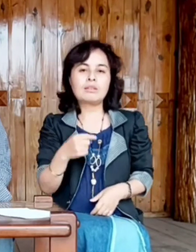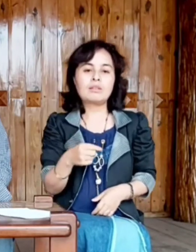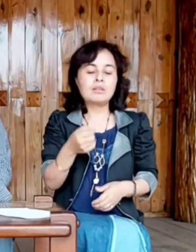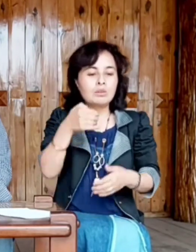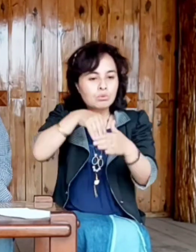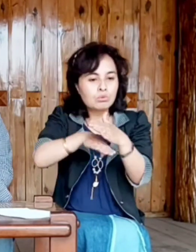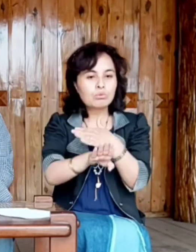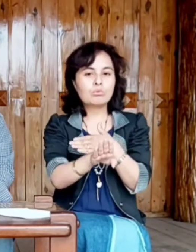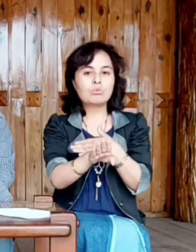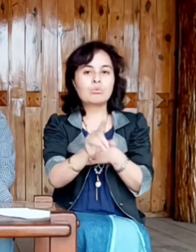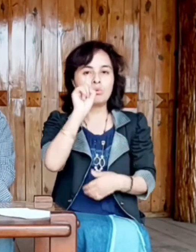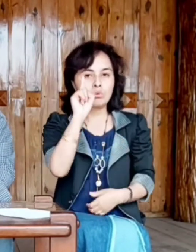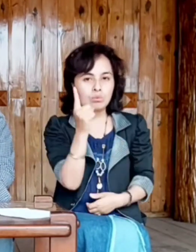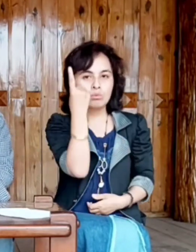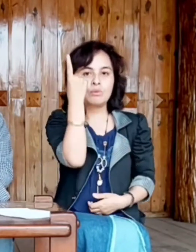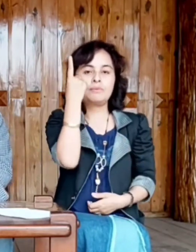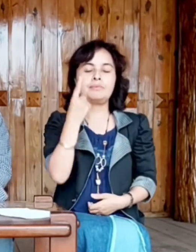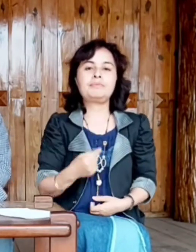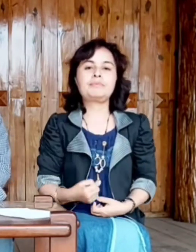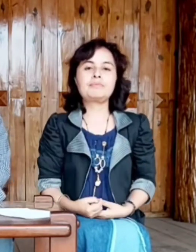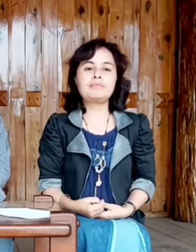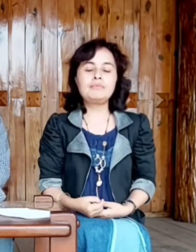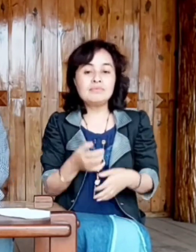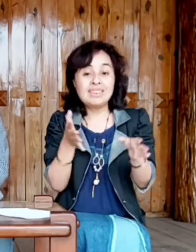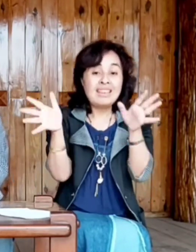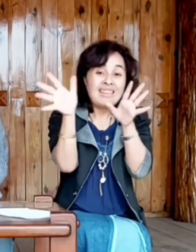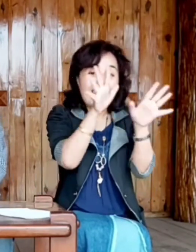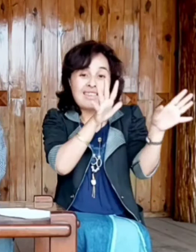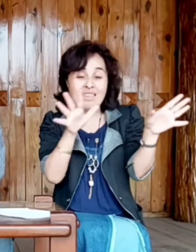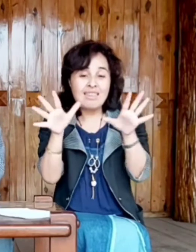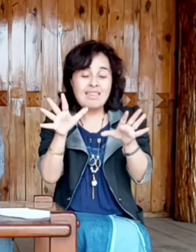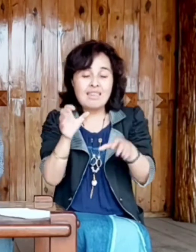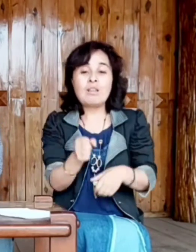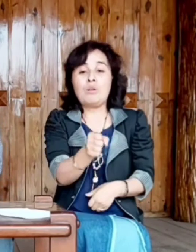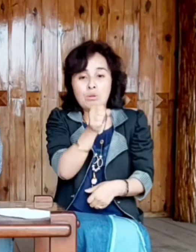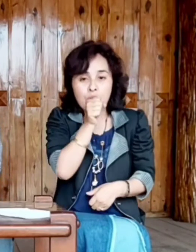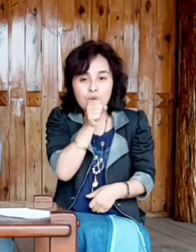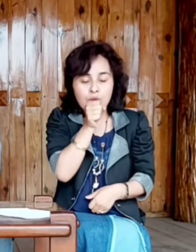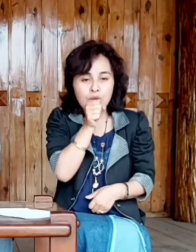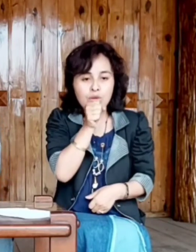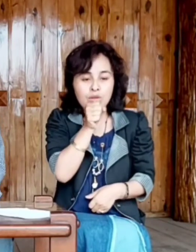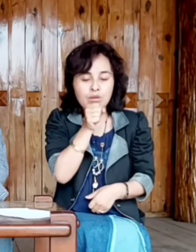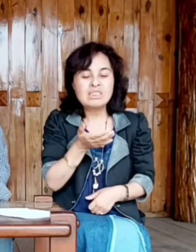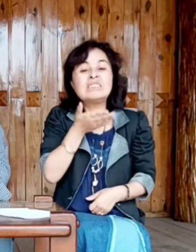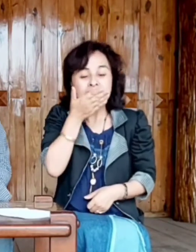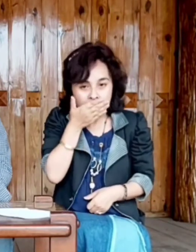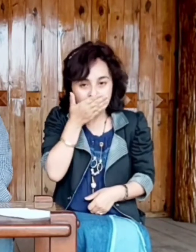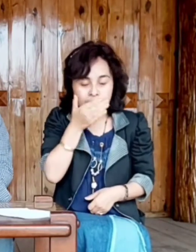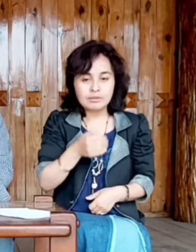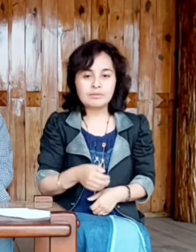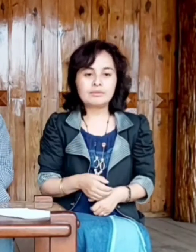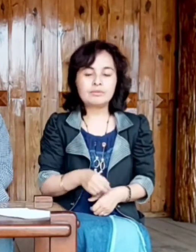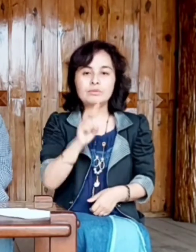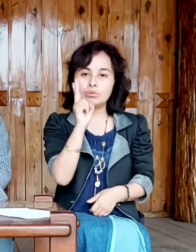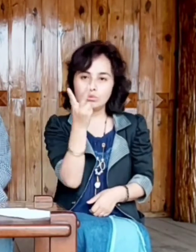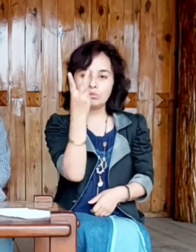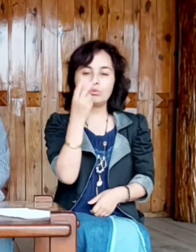through number 1, air by coughing and sneezing,